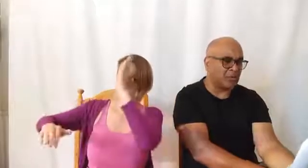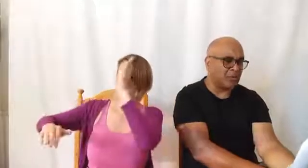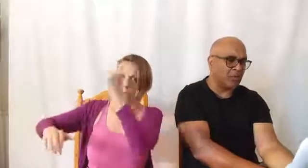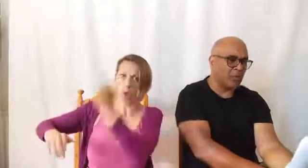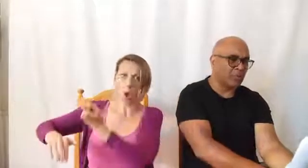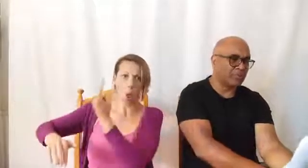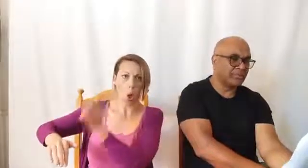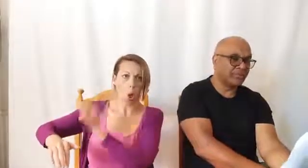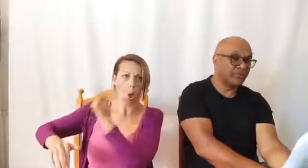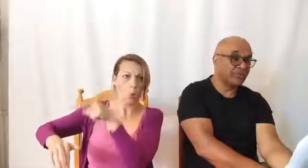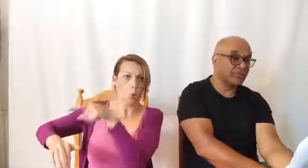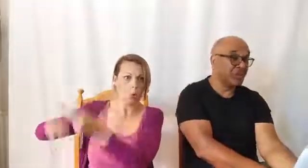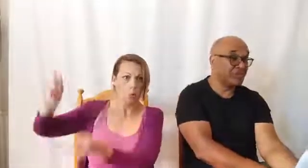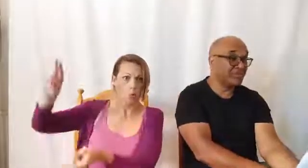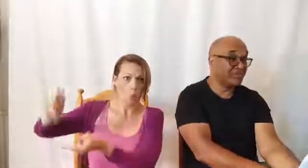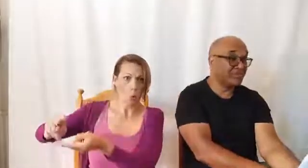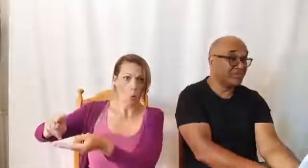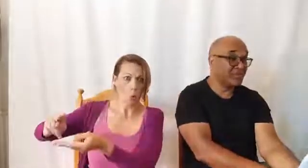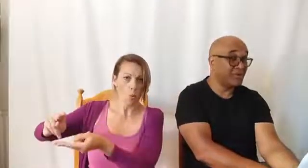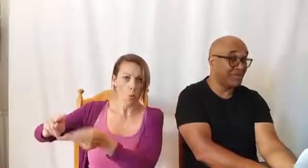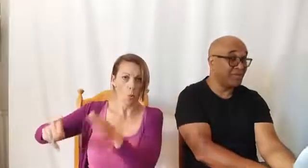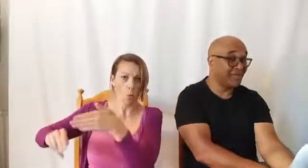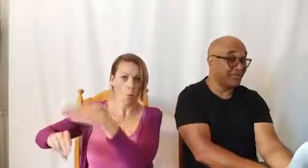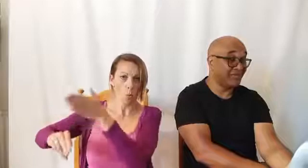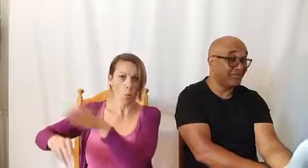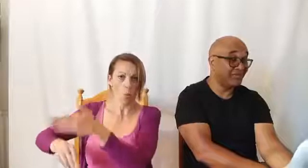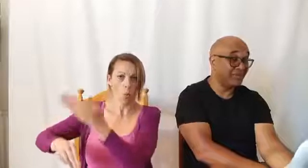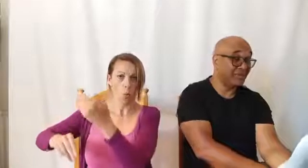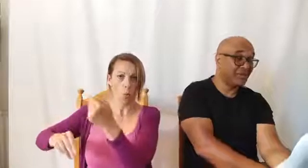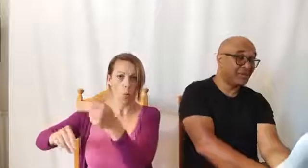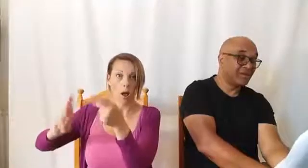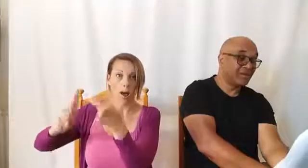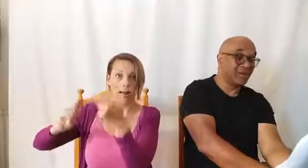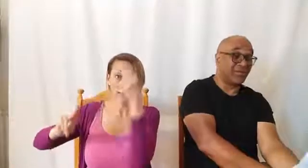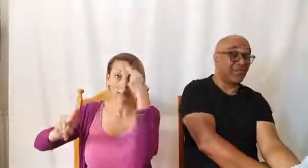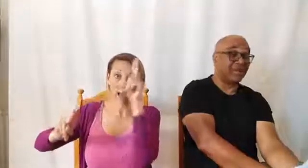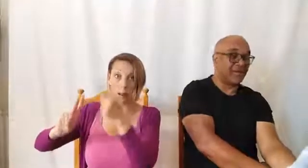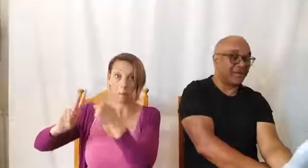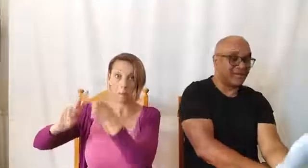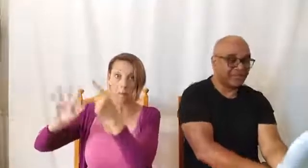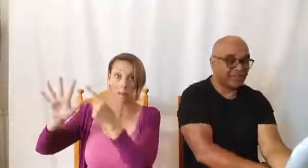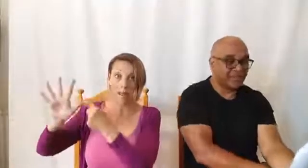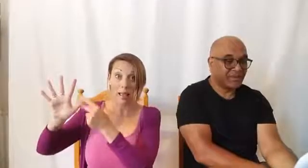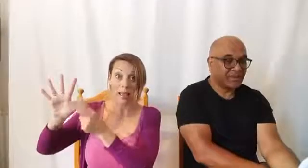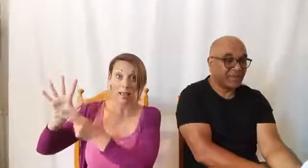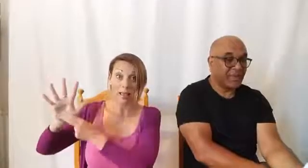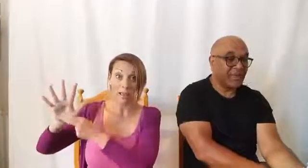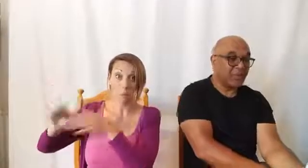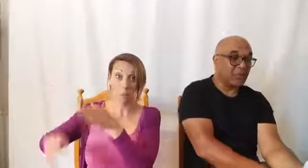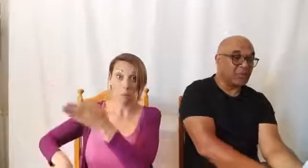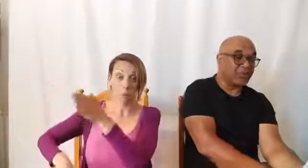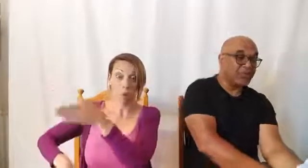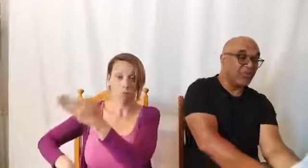small." The fish, whose name was Ian, not that Ben cared, Ian thought to himself how